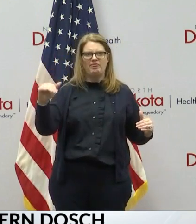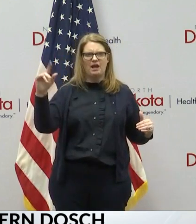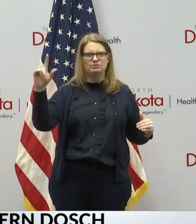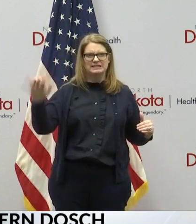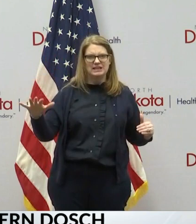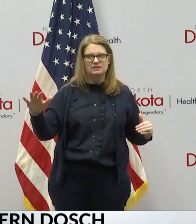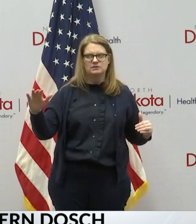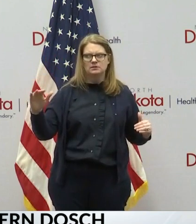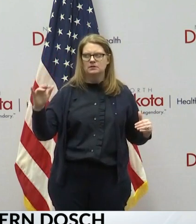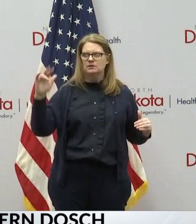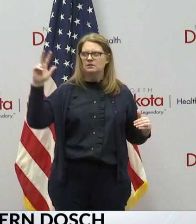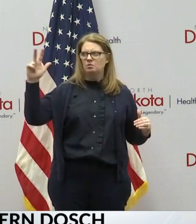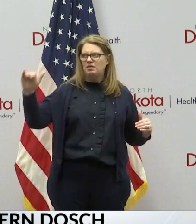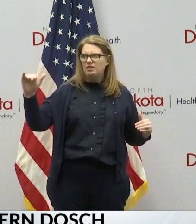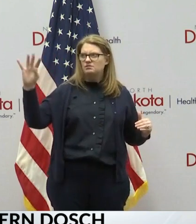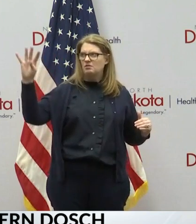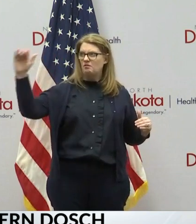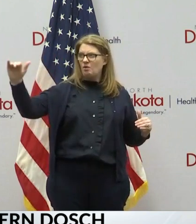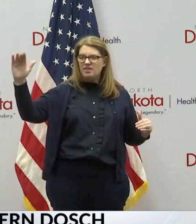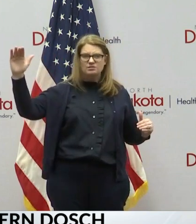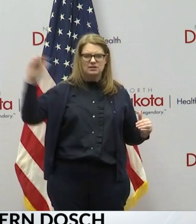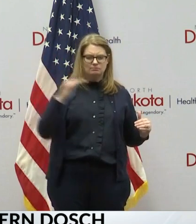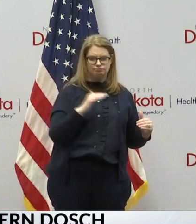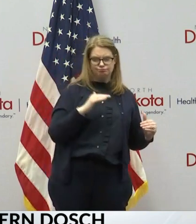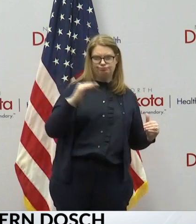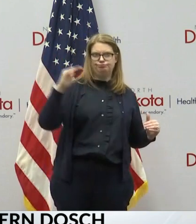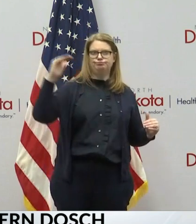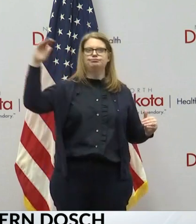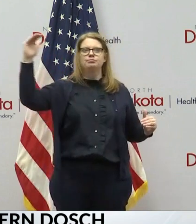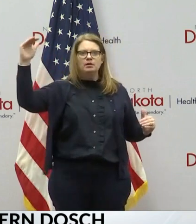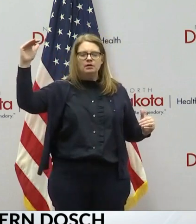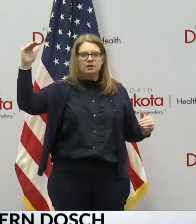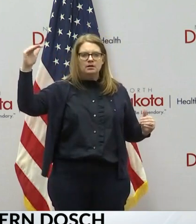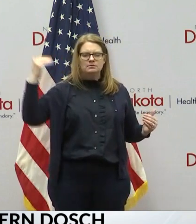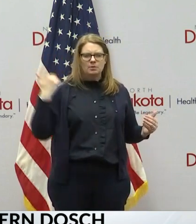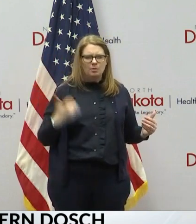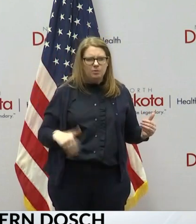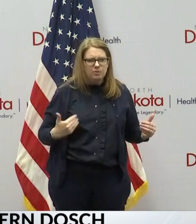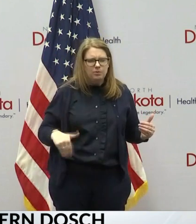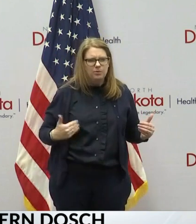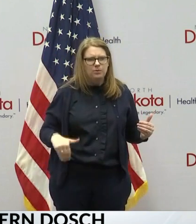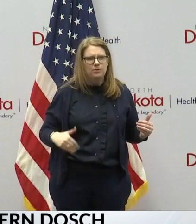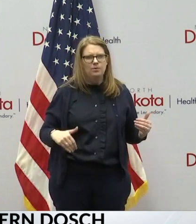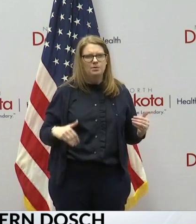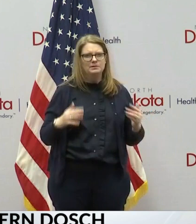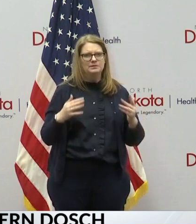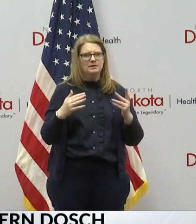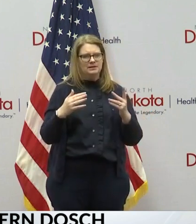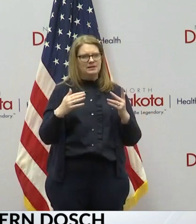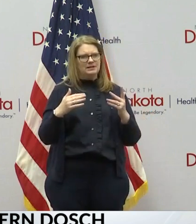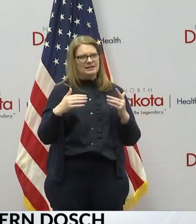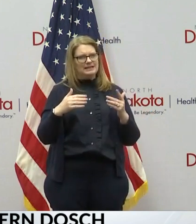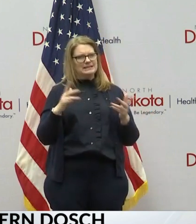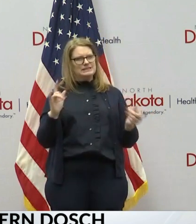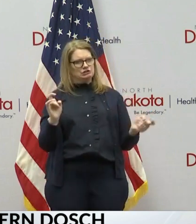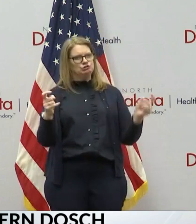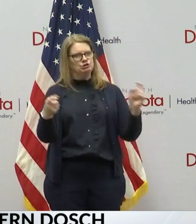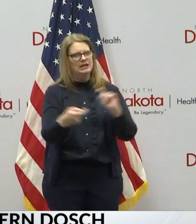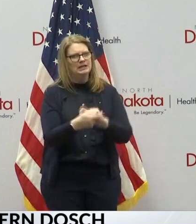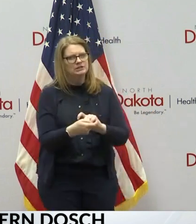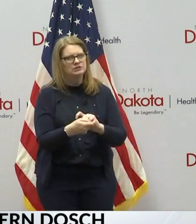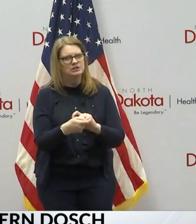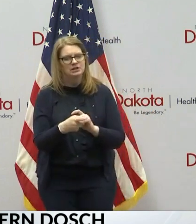to 3,000 and on to 4,000 this month, the scope has changed dramatically. The number of